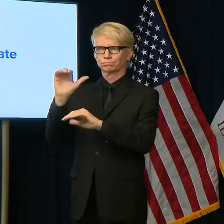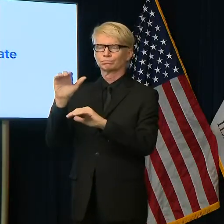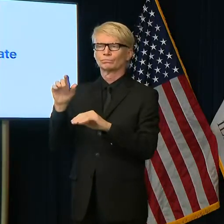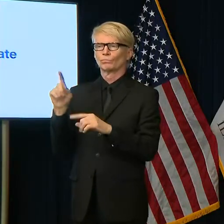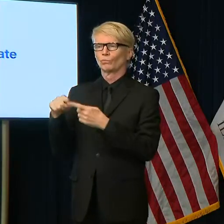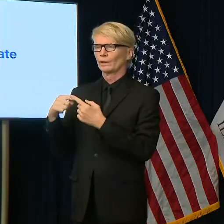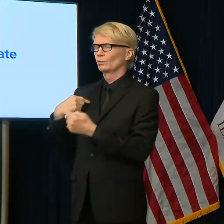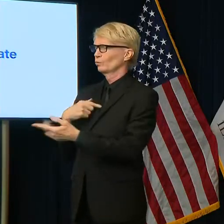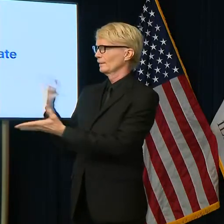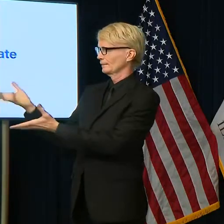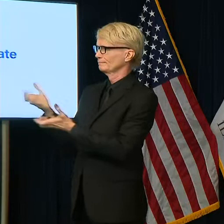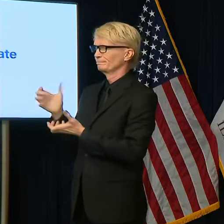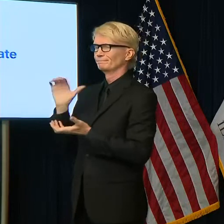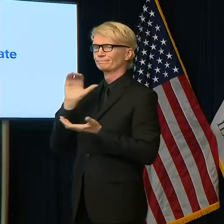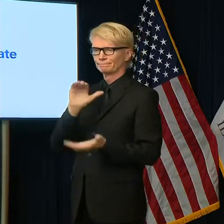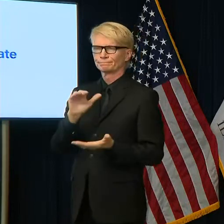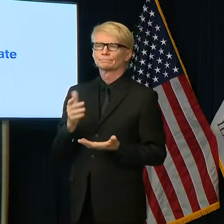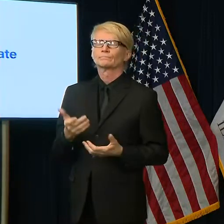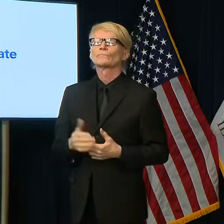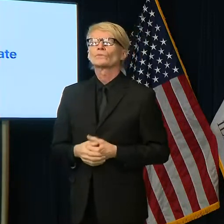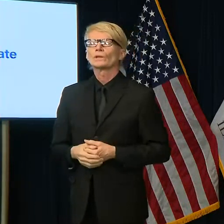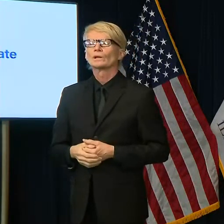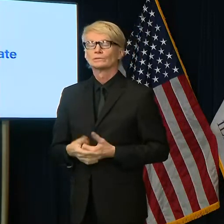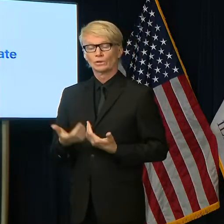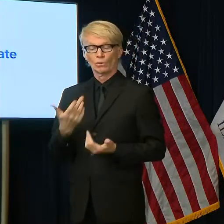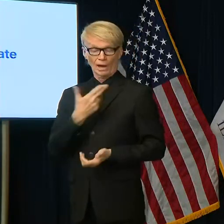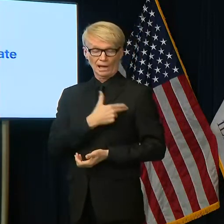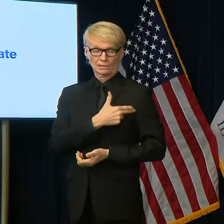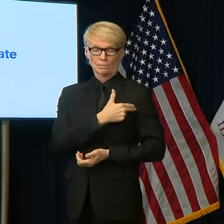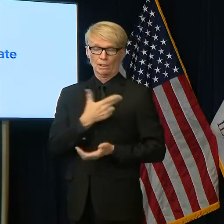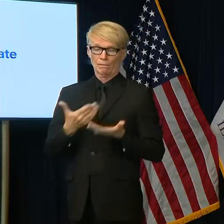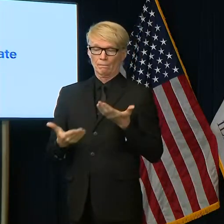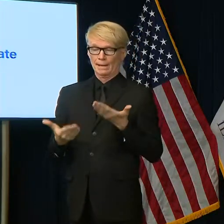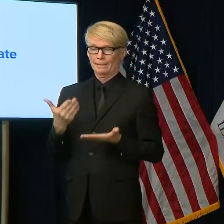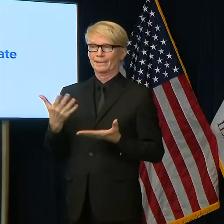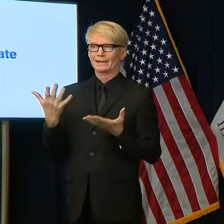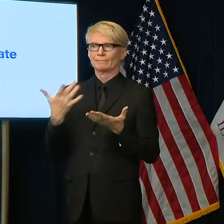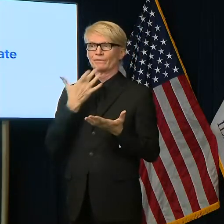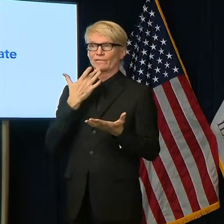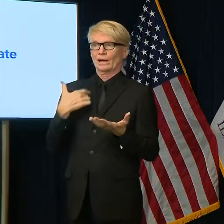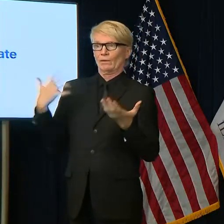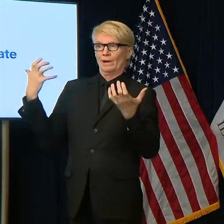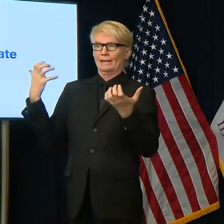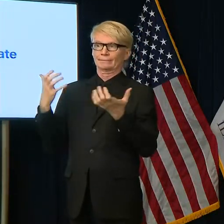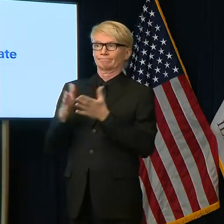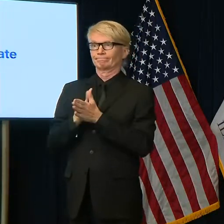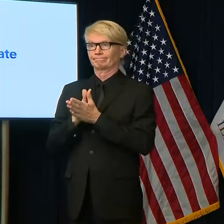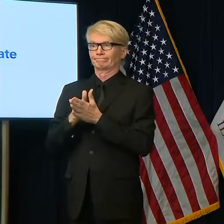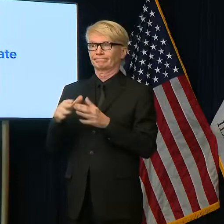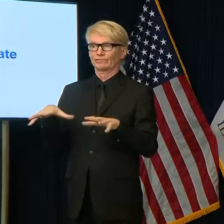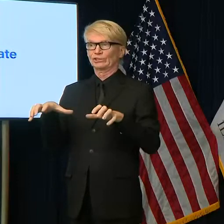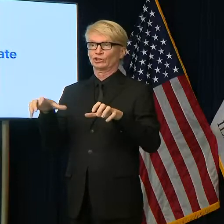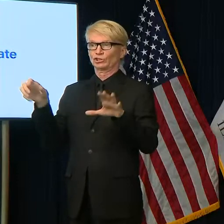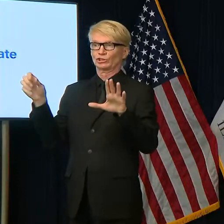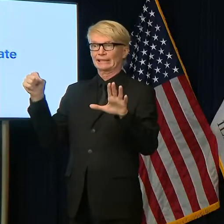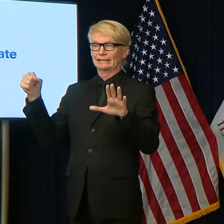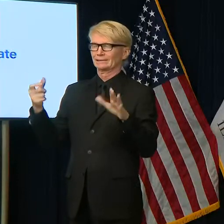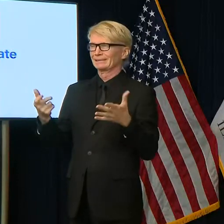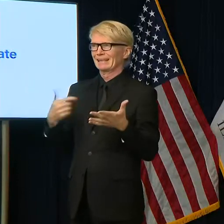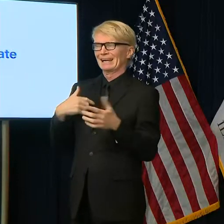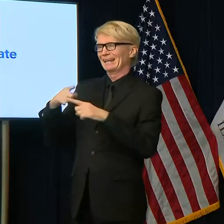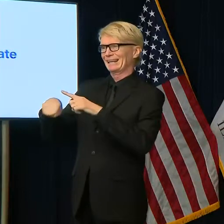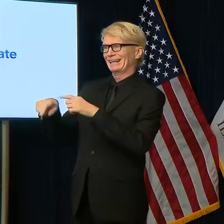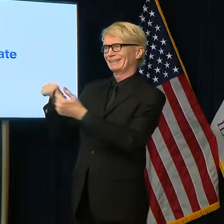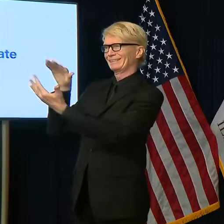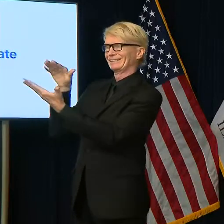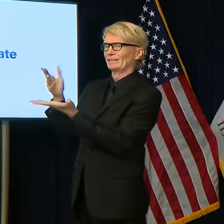come. So in terms of a hospital that may want to have their own freezer, I can't speak to that. That's not something that we're